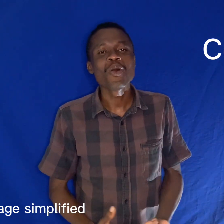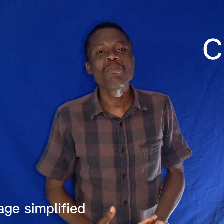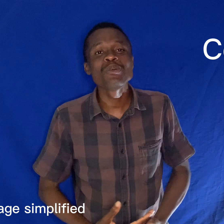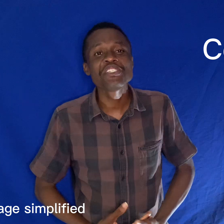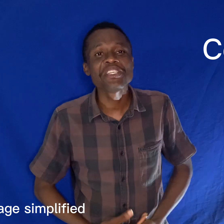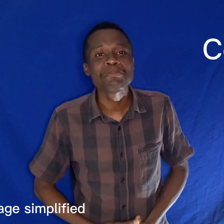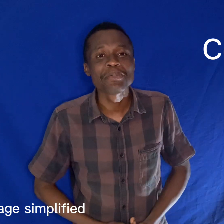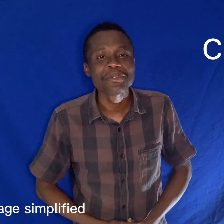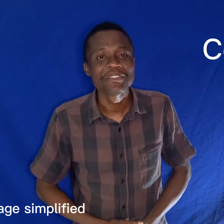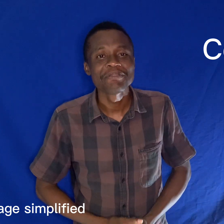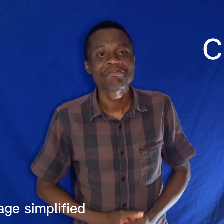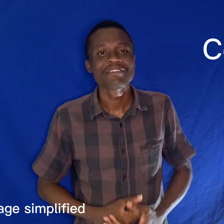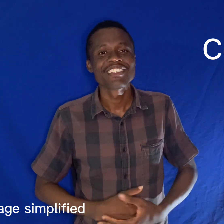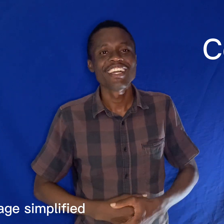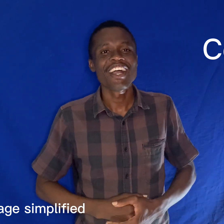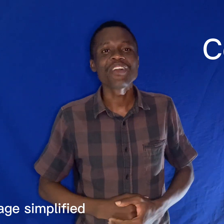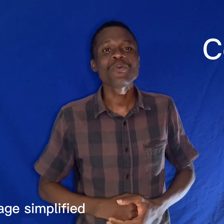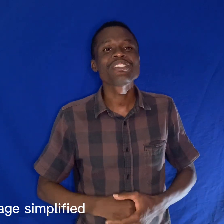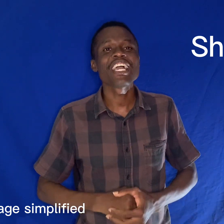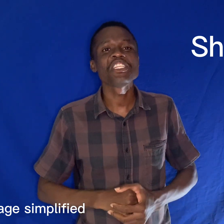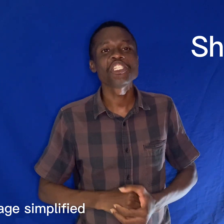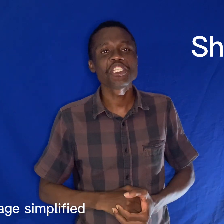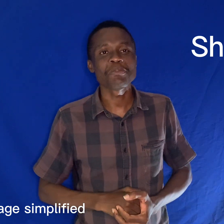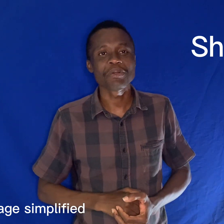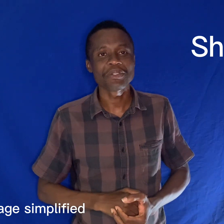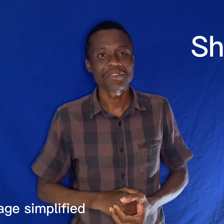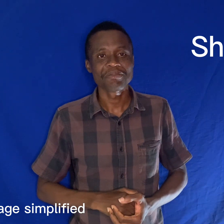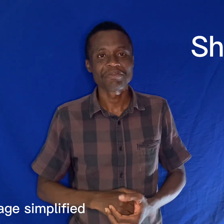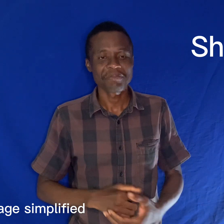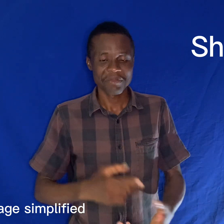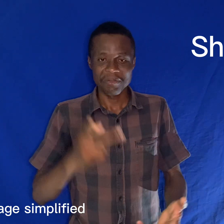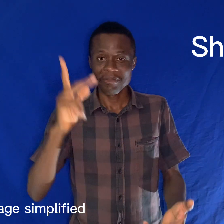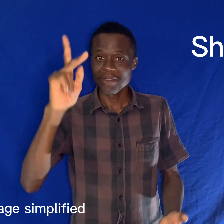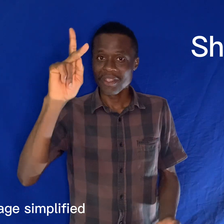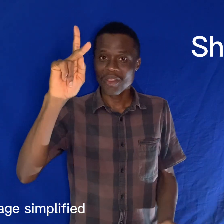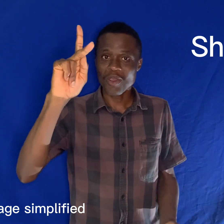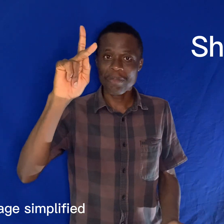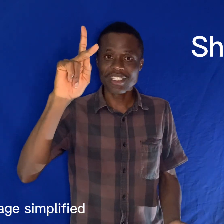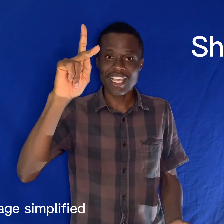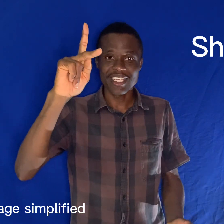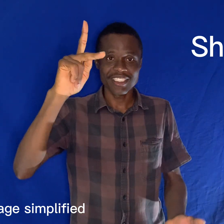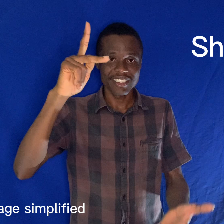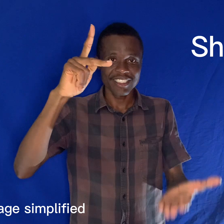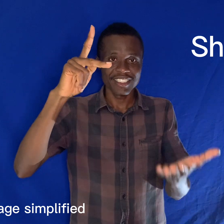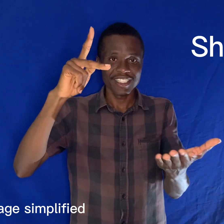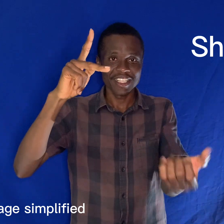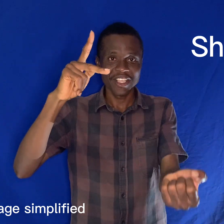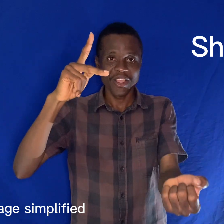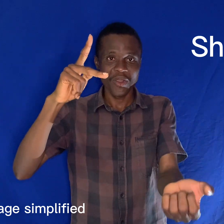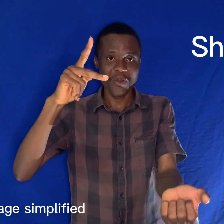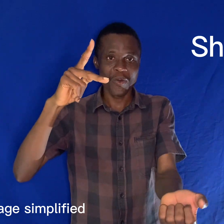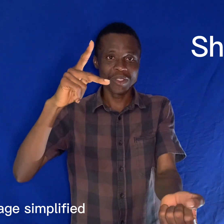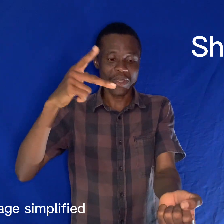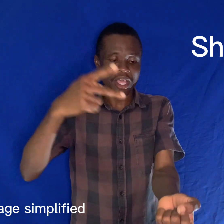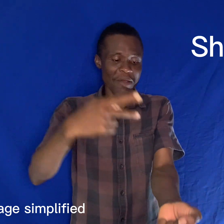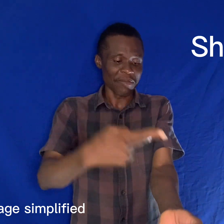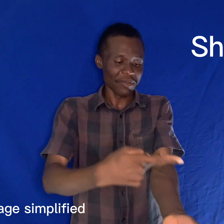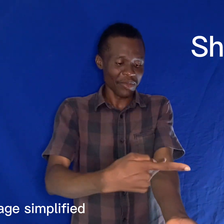humble sheep. How do we sign sheep? Your peace sign. With your arm, with